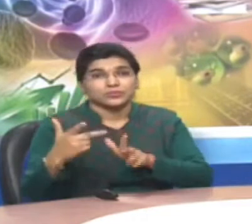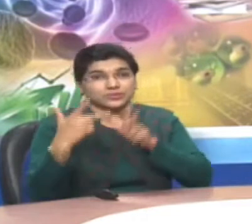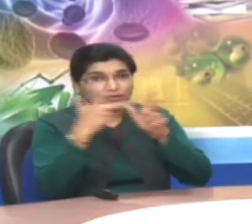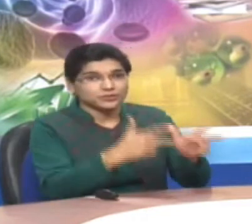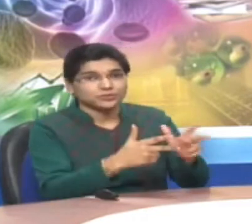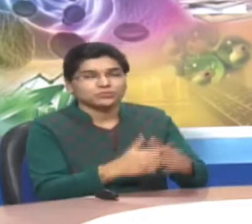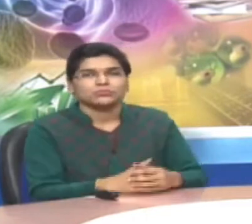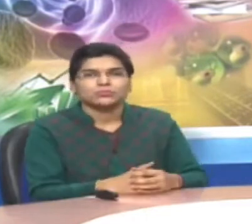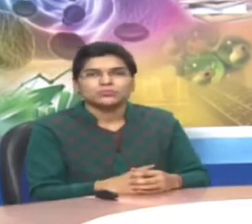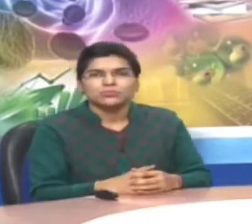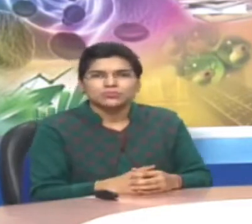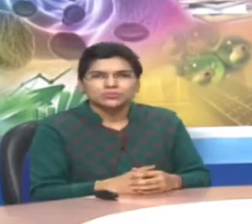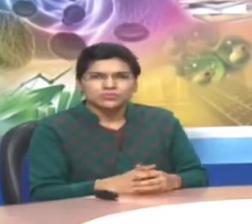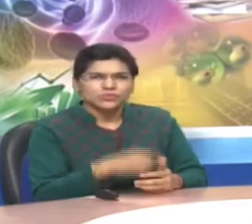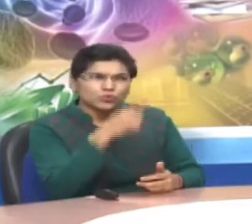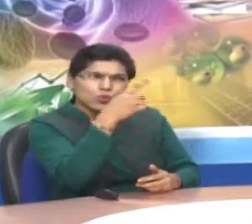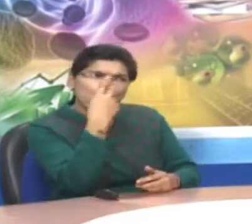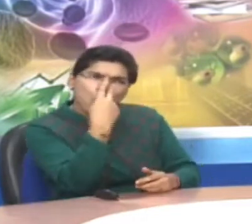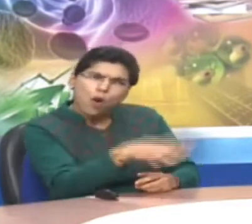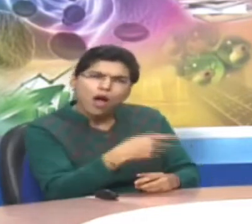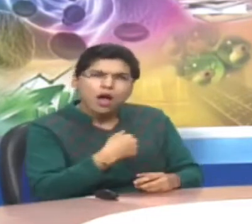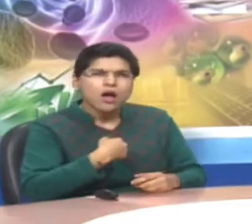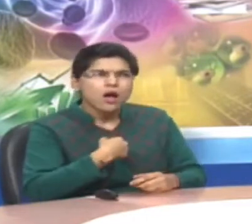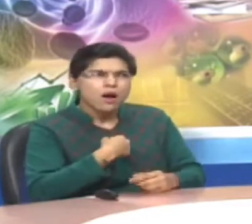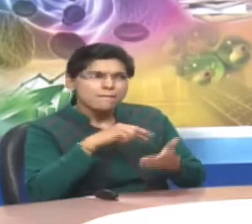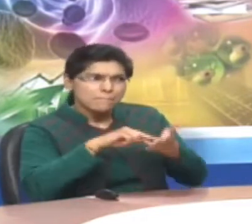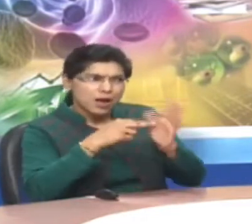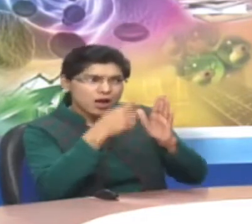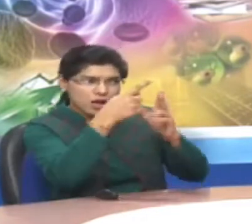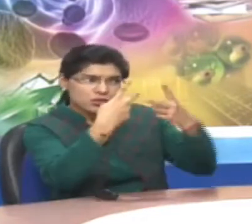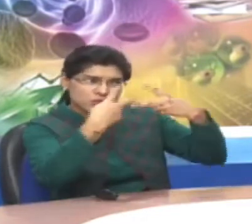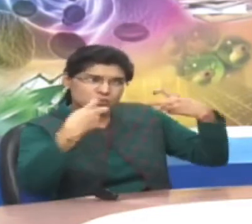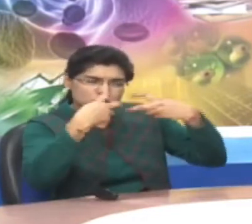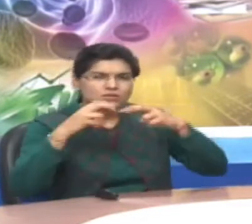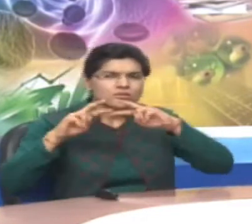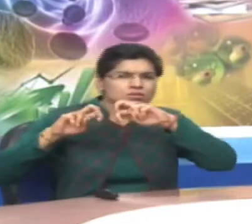Gerard says, you seem to have taken